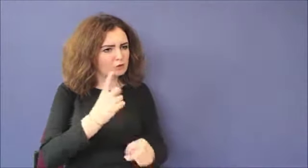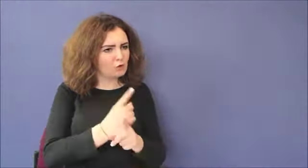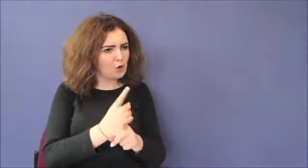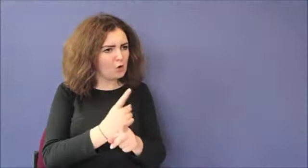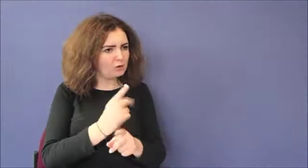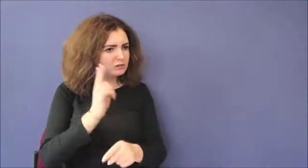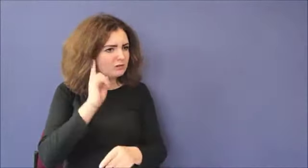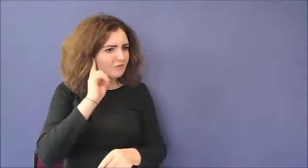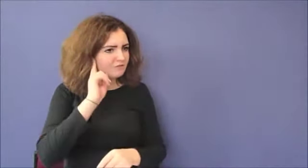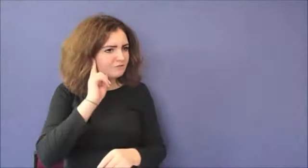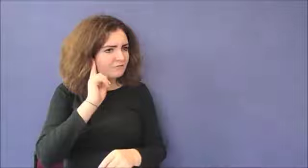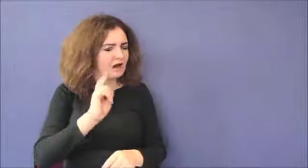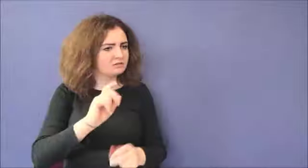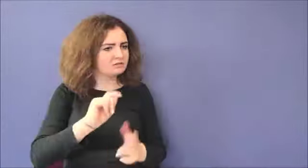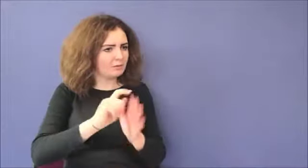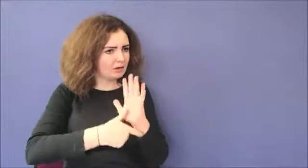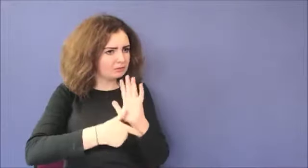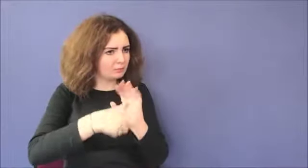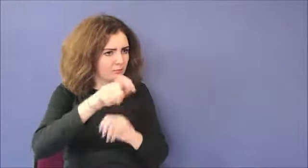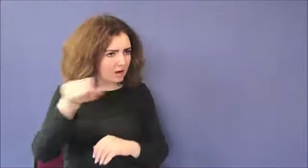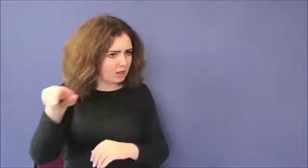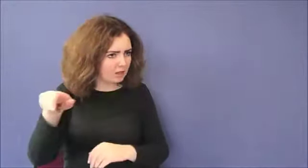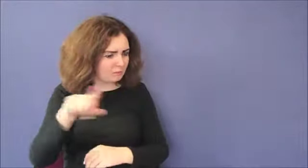Why do you want to talk to deaf and disabled young people?